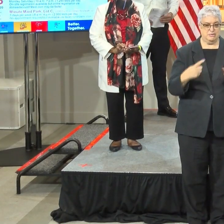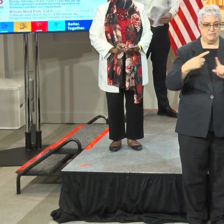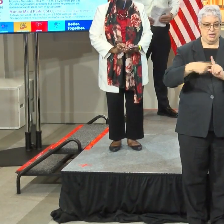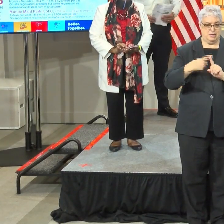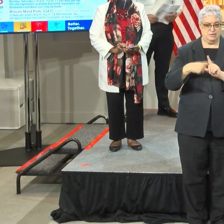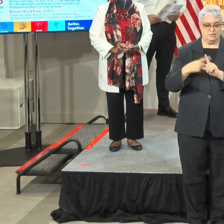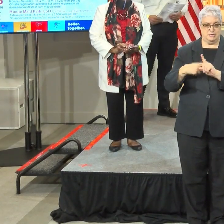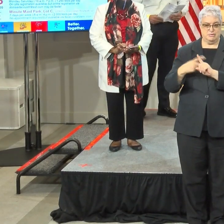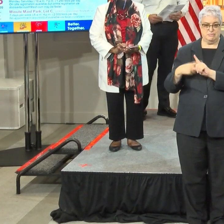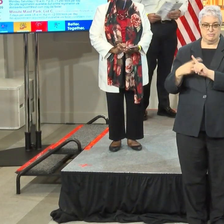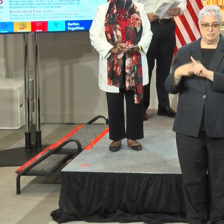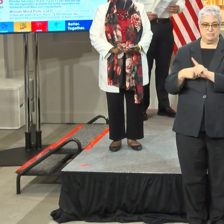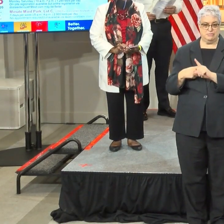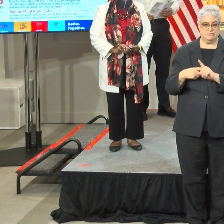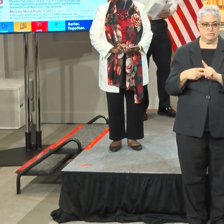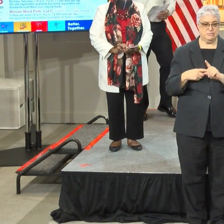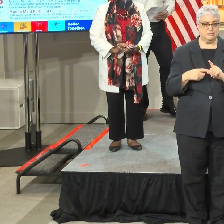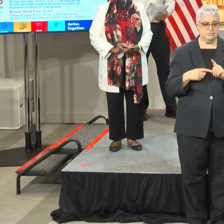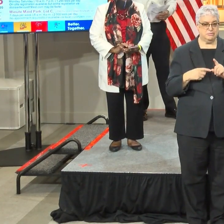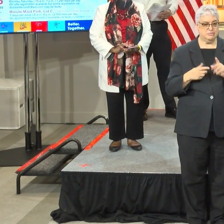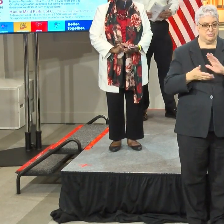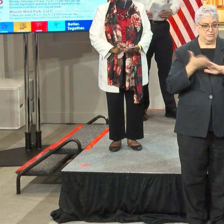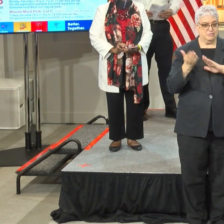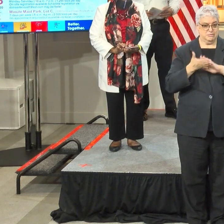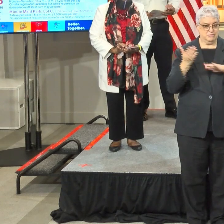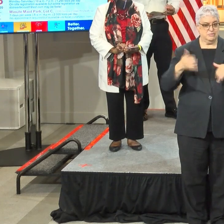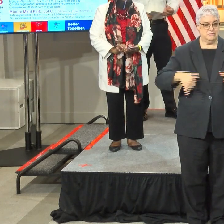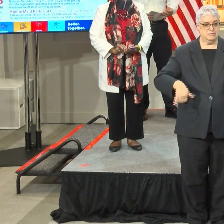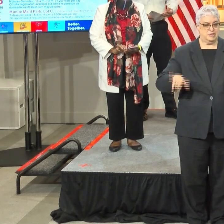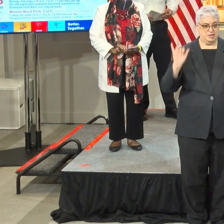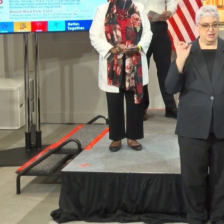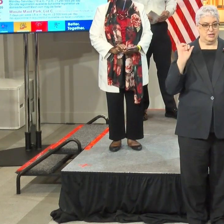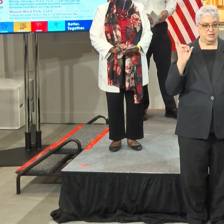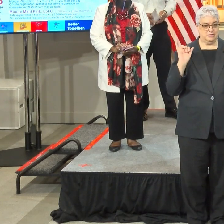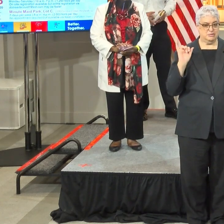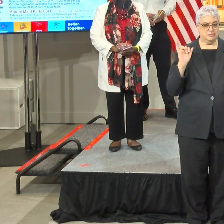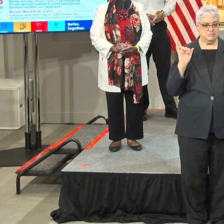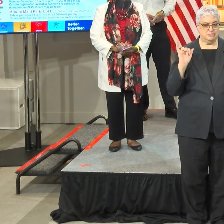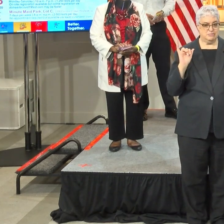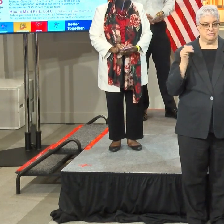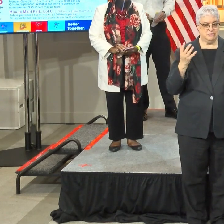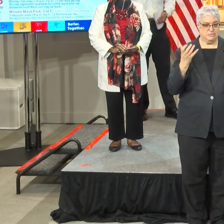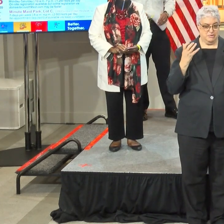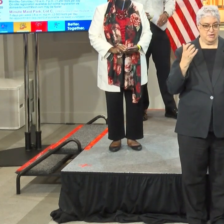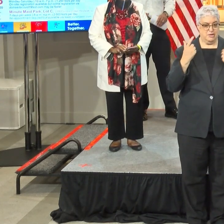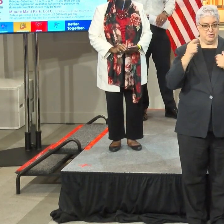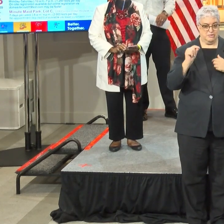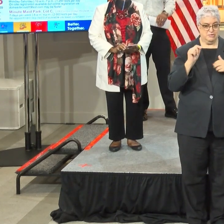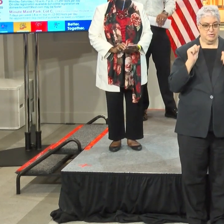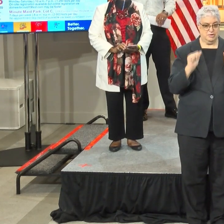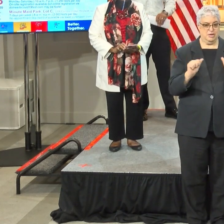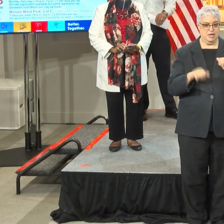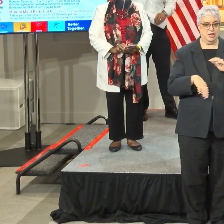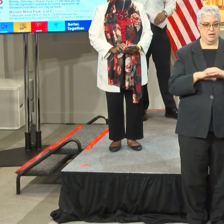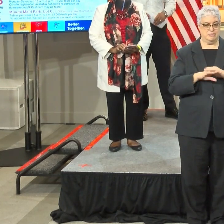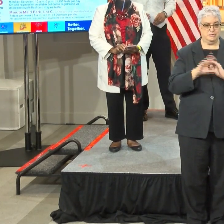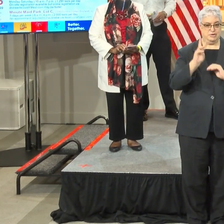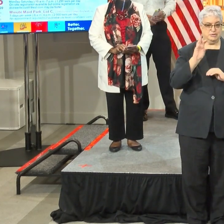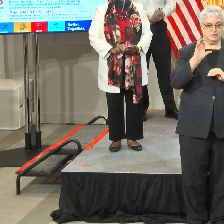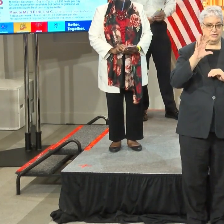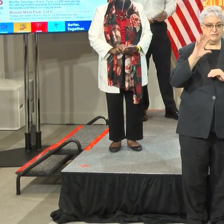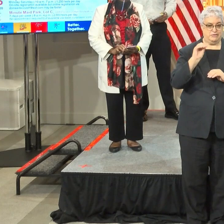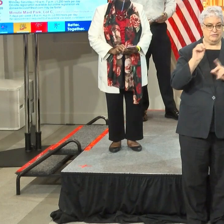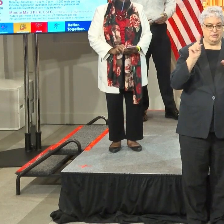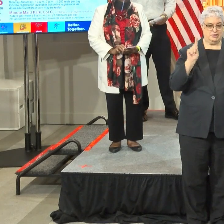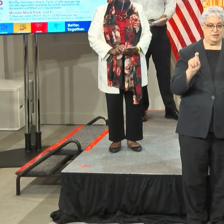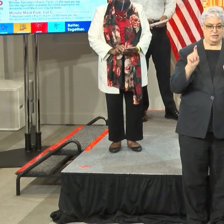now. They are up and running and still available. And if you want to go to them, they can do up to 650 tests a day.